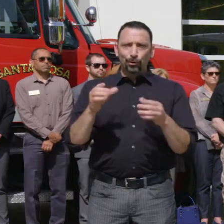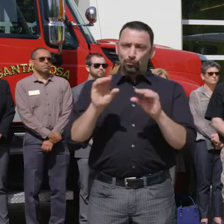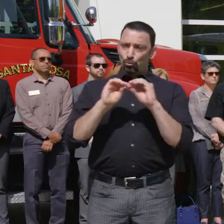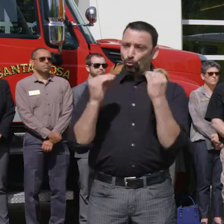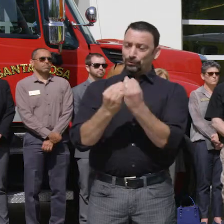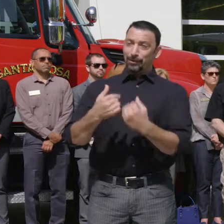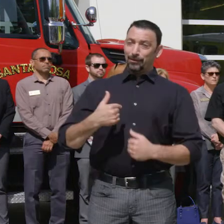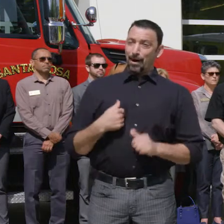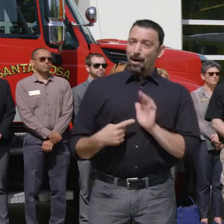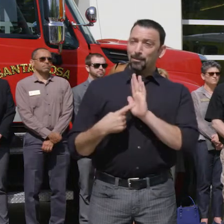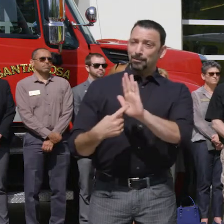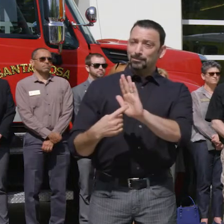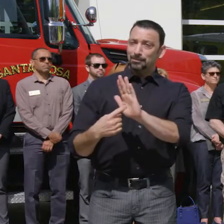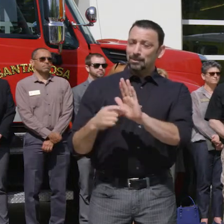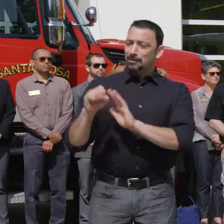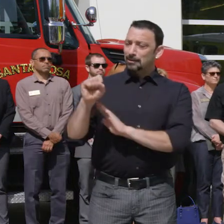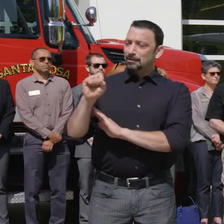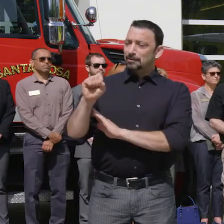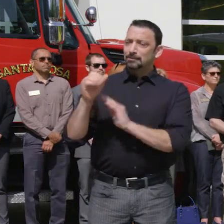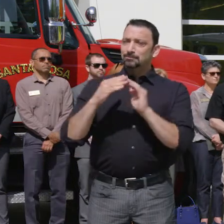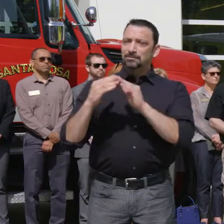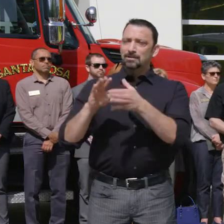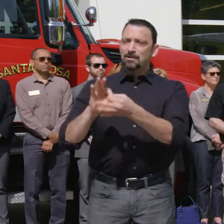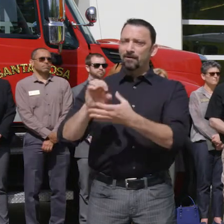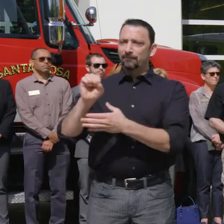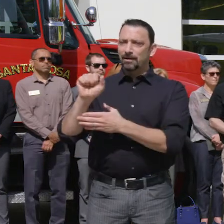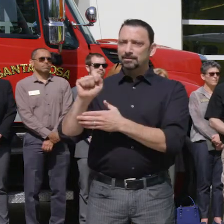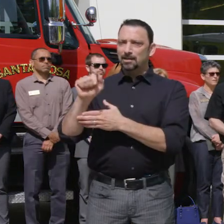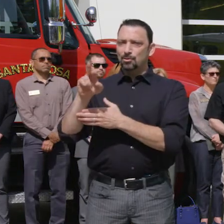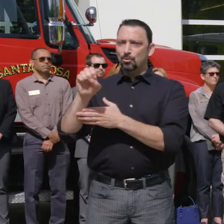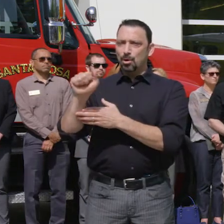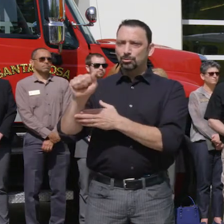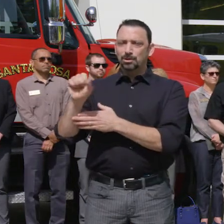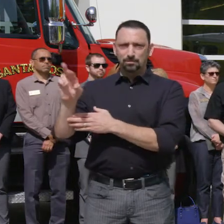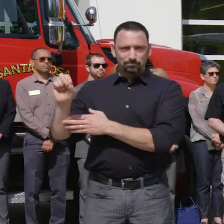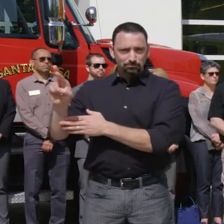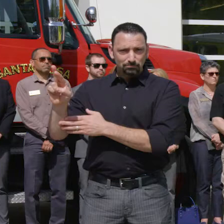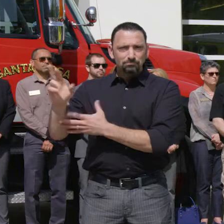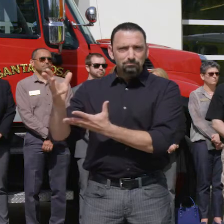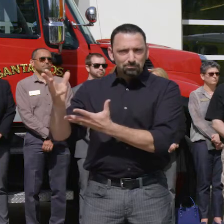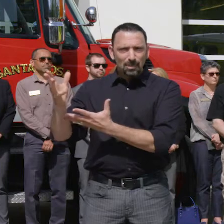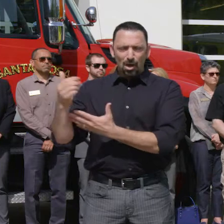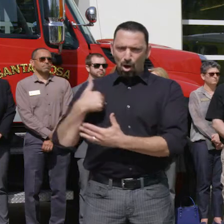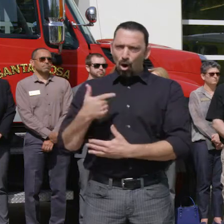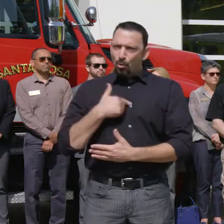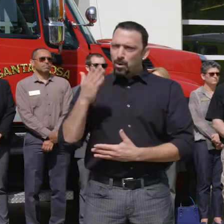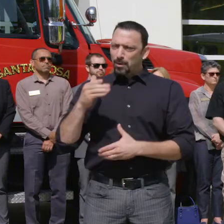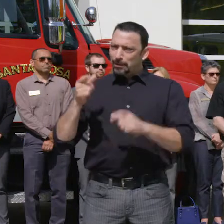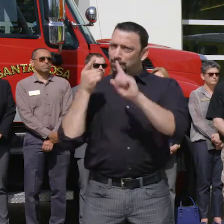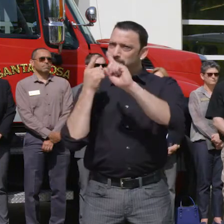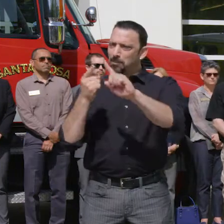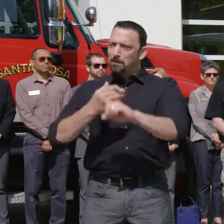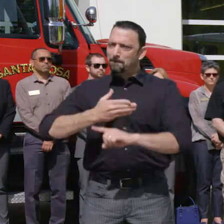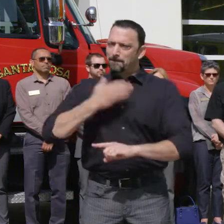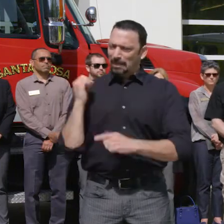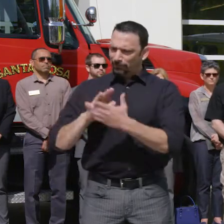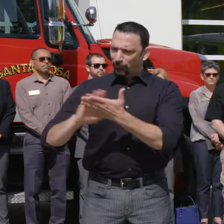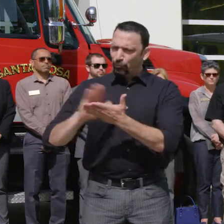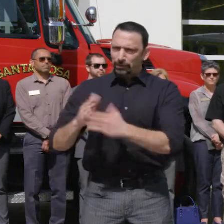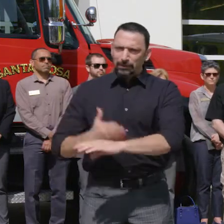I represent, the City of Santa Rosa, that we're going to work as hard as we can till we get as close to perfection as we can on this debris